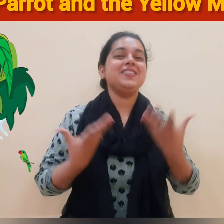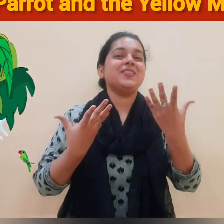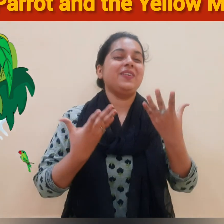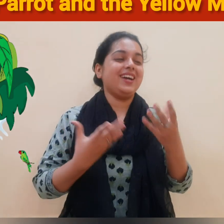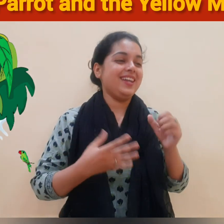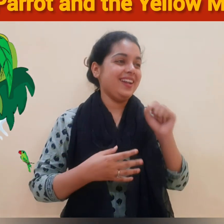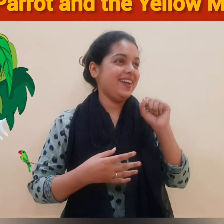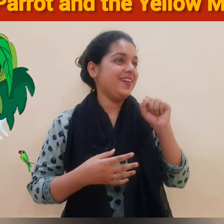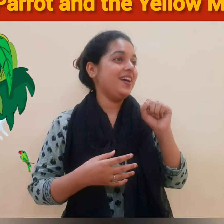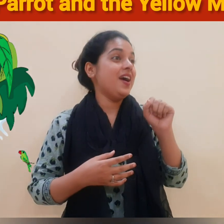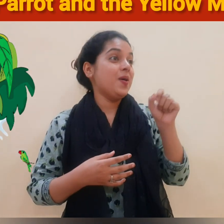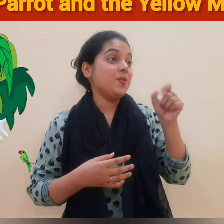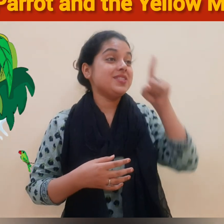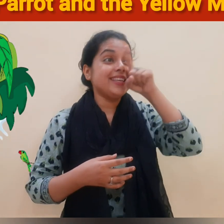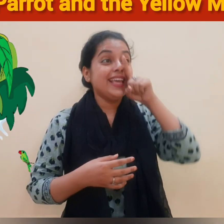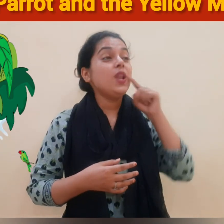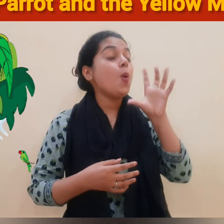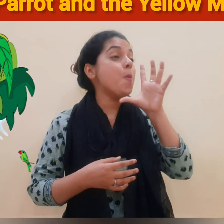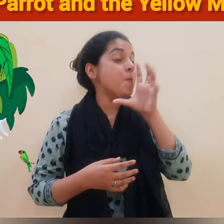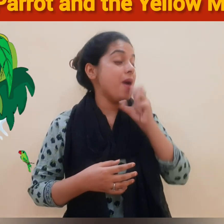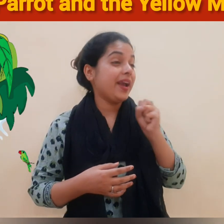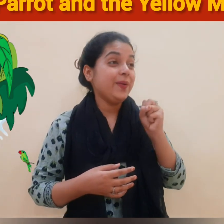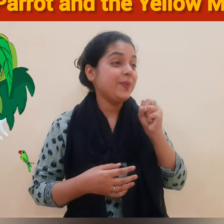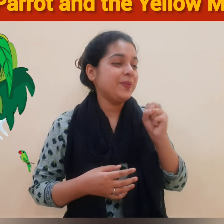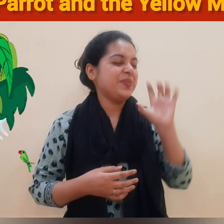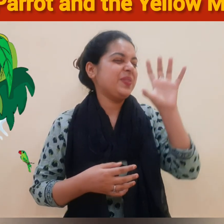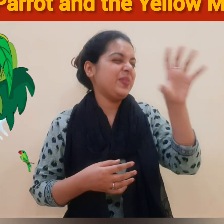happy. He ate yellow mango.